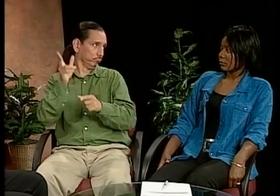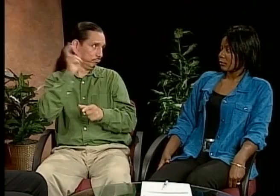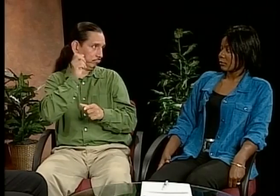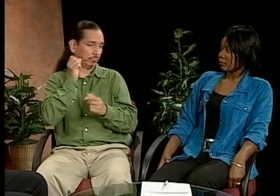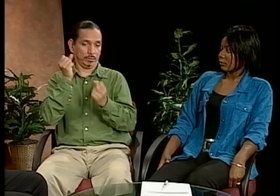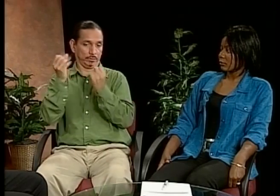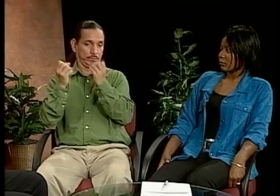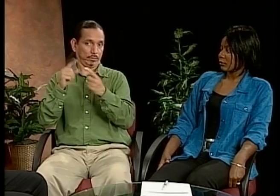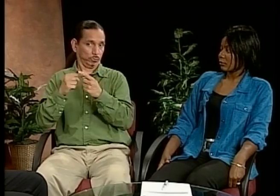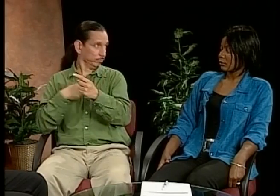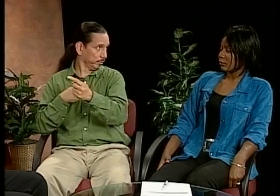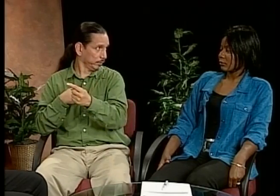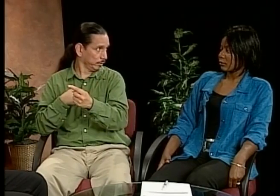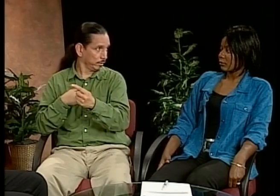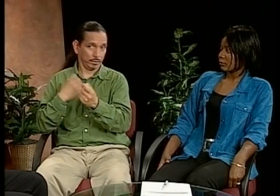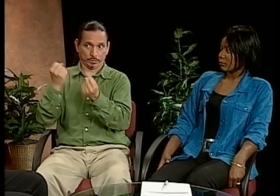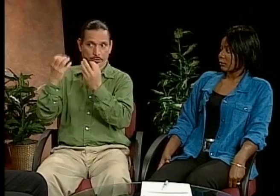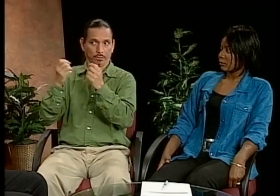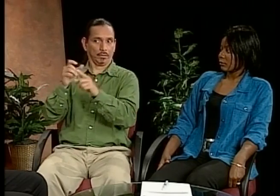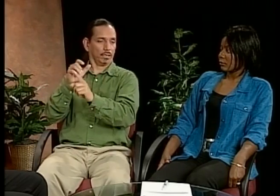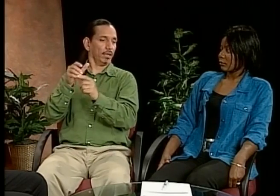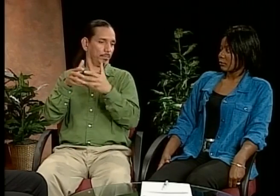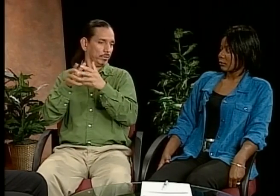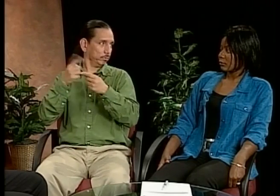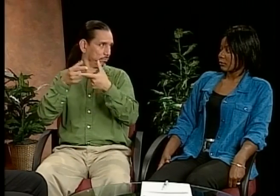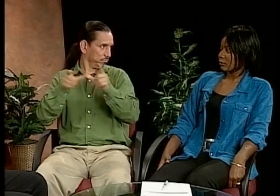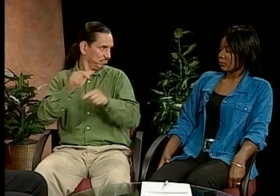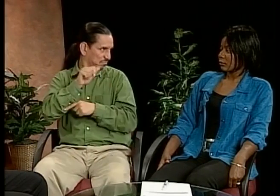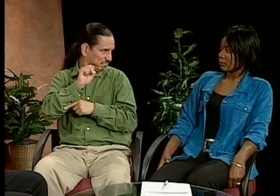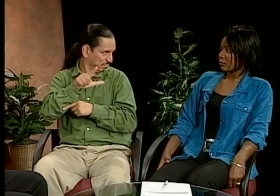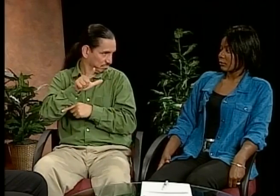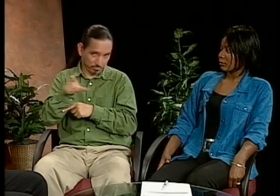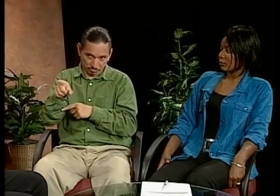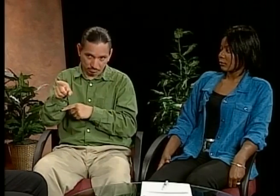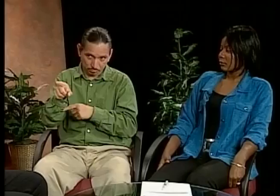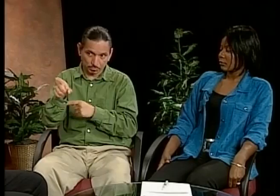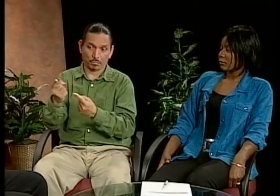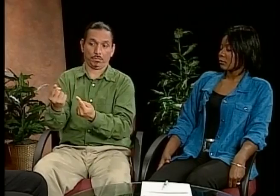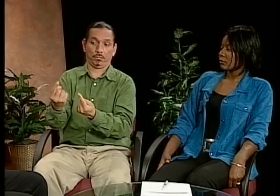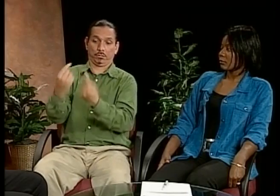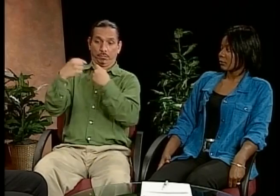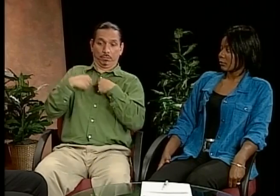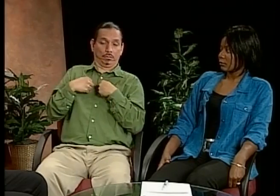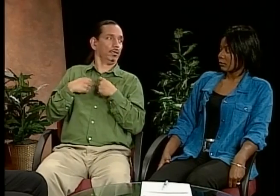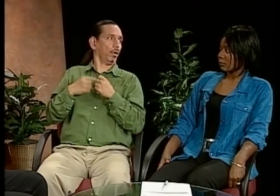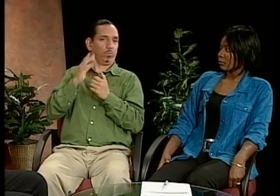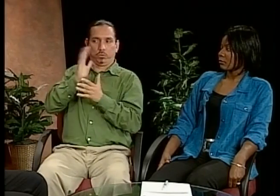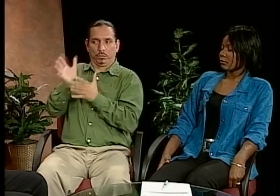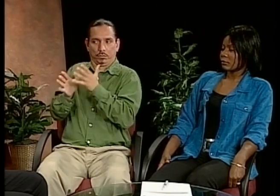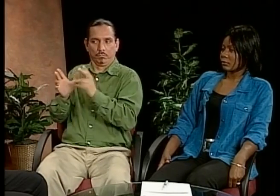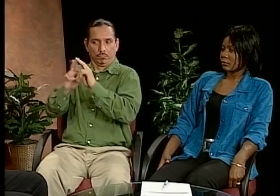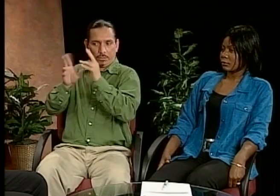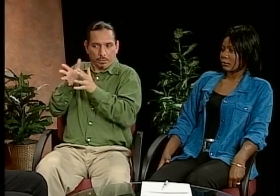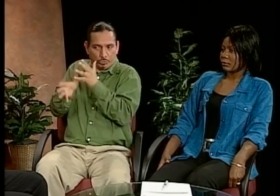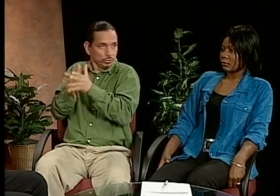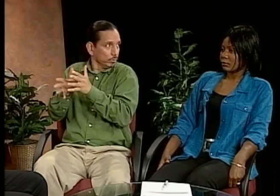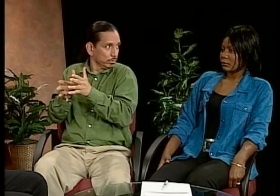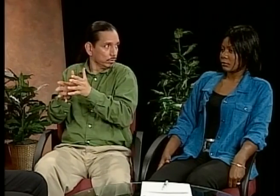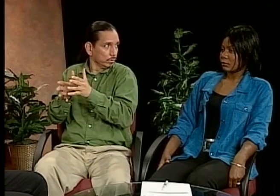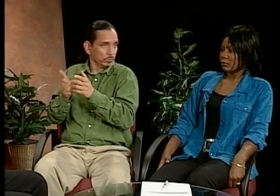what will happen is you just speak normally as you would. Carolyn, the hearing interpreter, will sign to me, and I, as the deaf interpreter, then will make